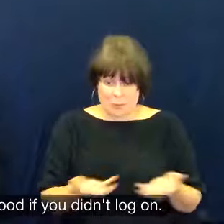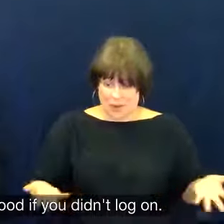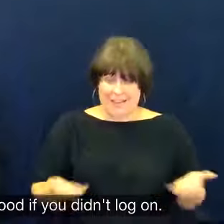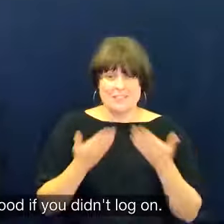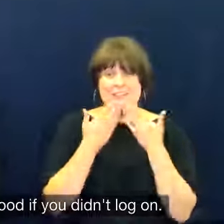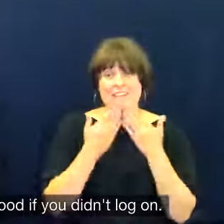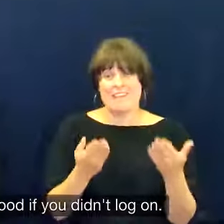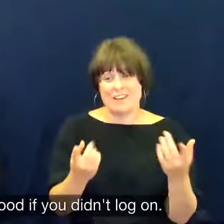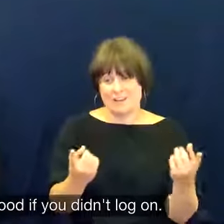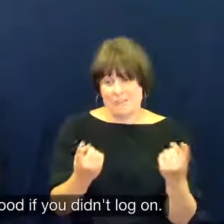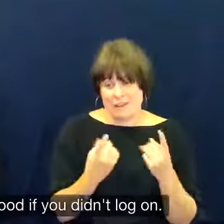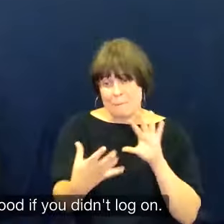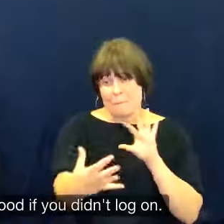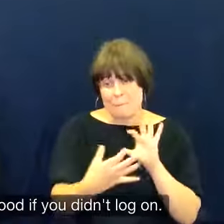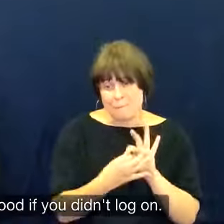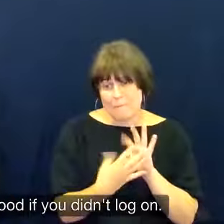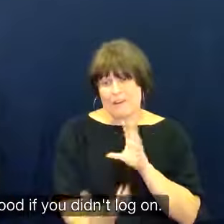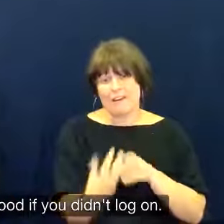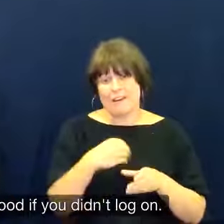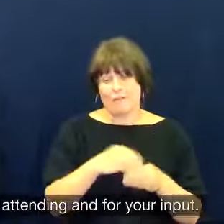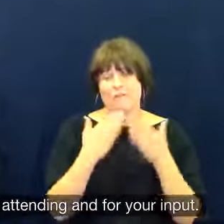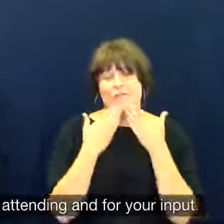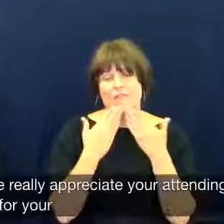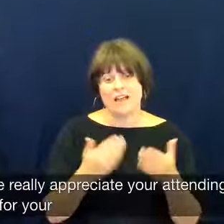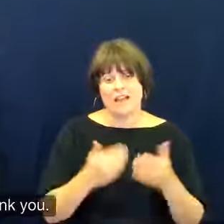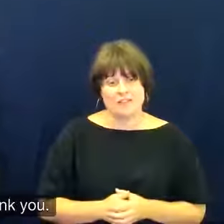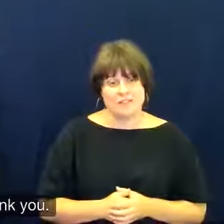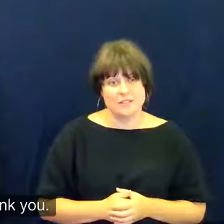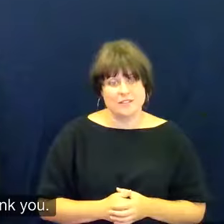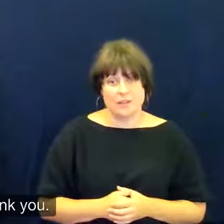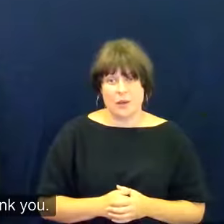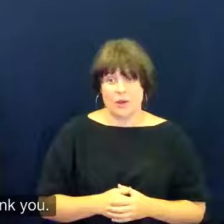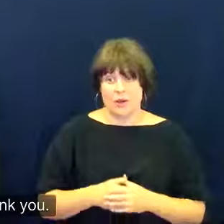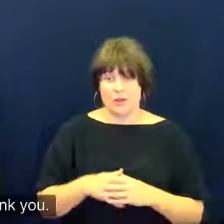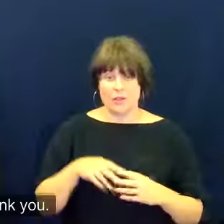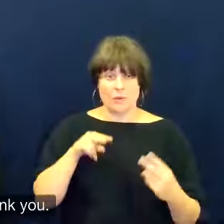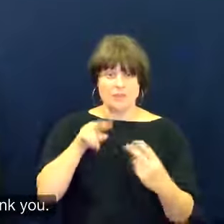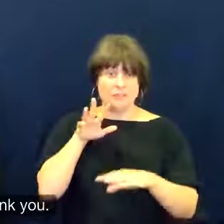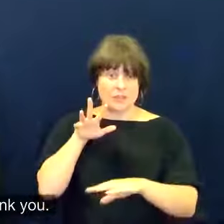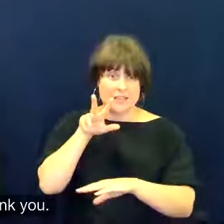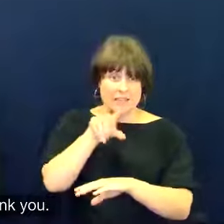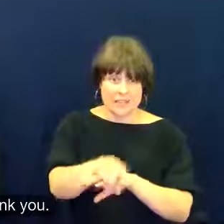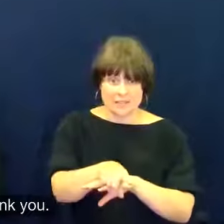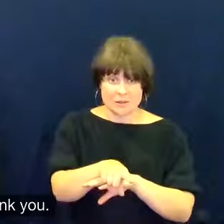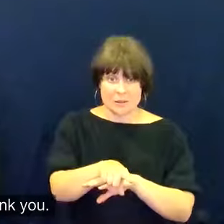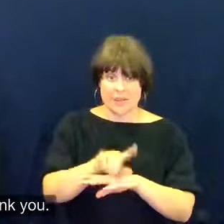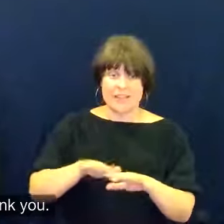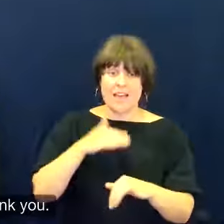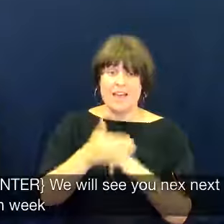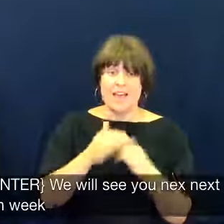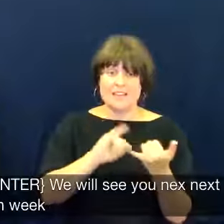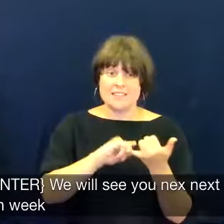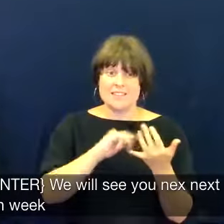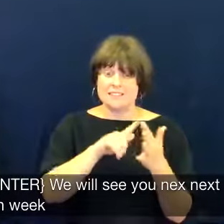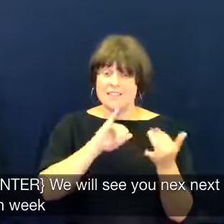you attending and for your input. Thank you. We'll see you next week for the last session, same time, 4